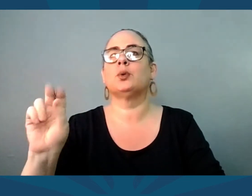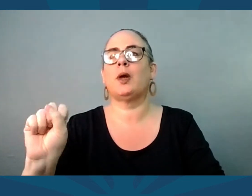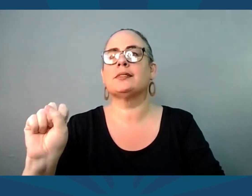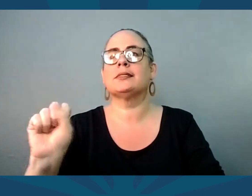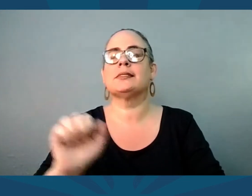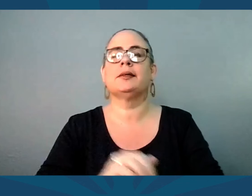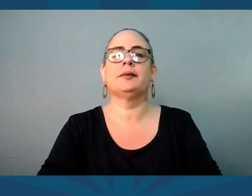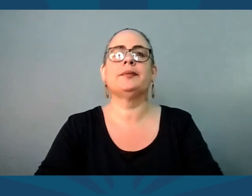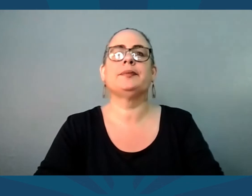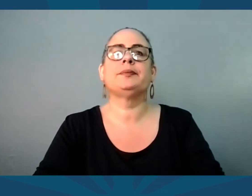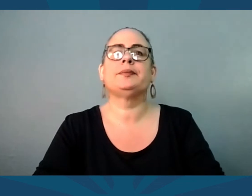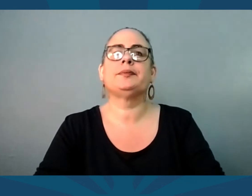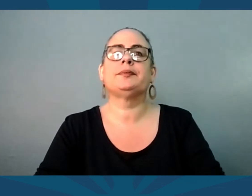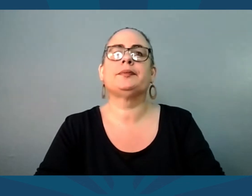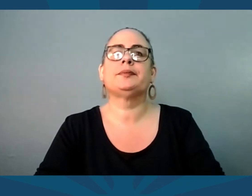co.apache.az.us.